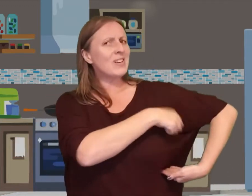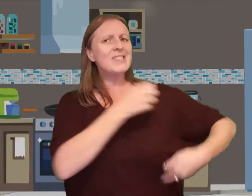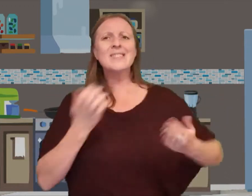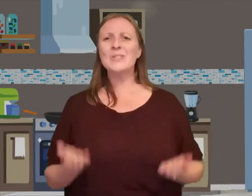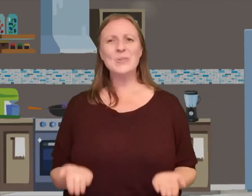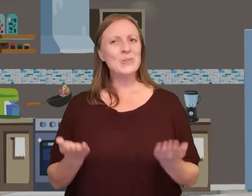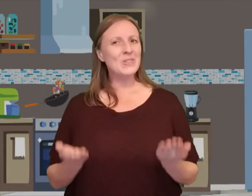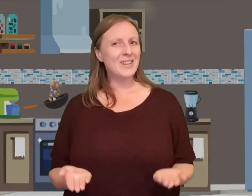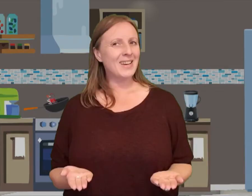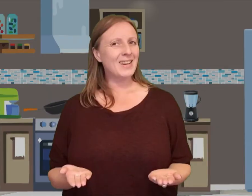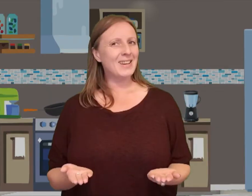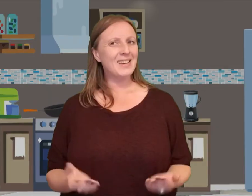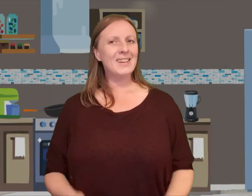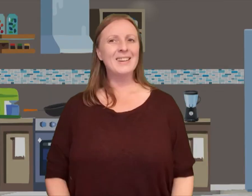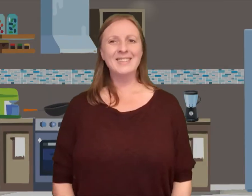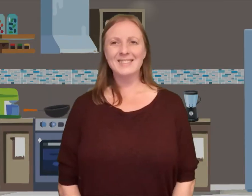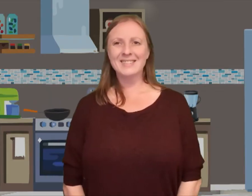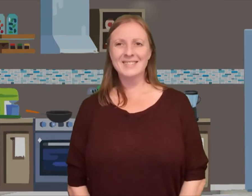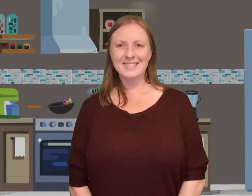us today?